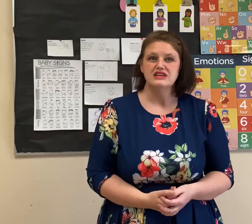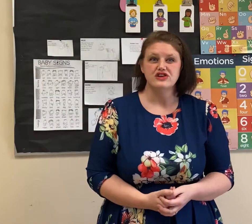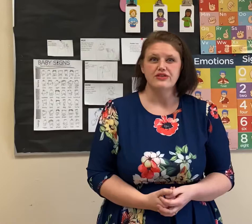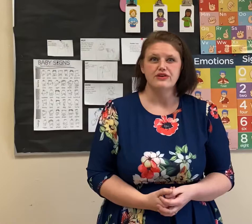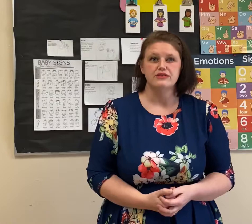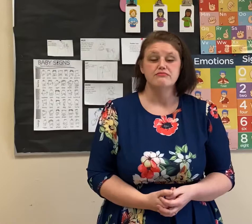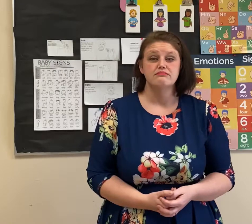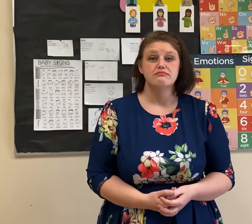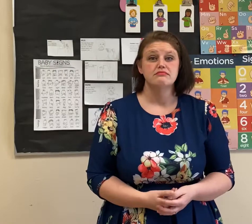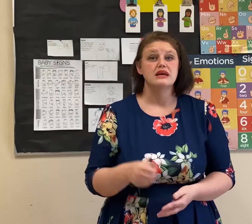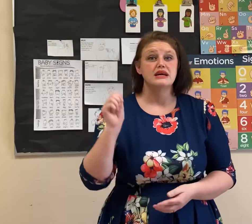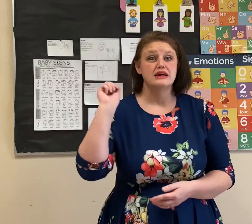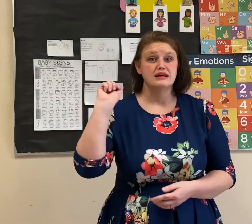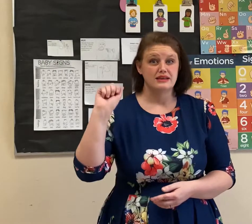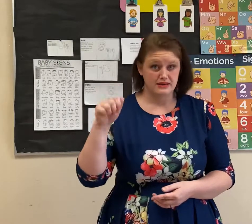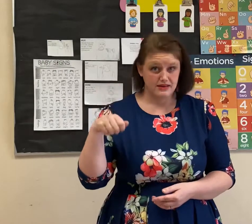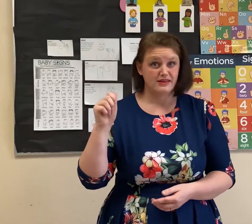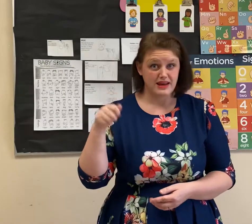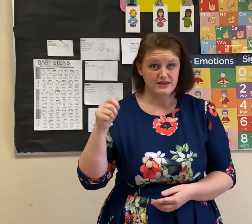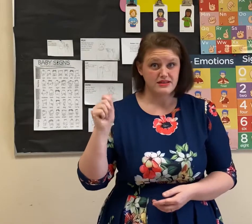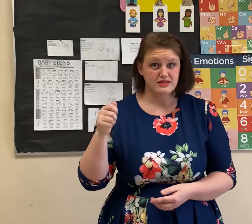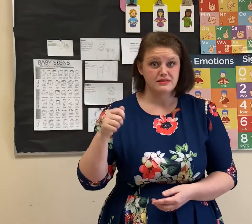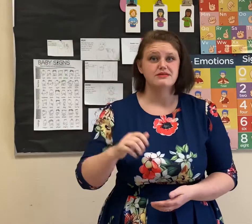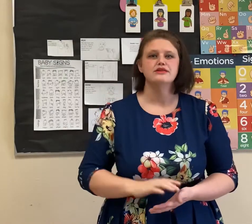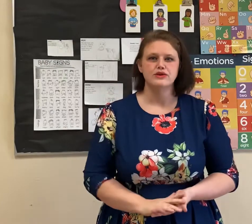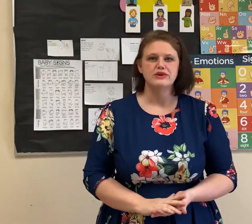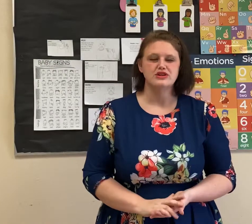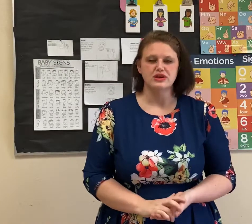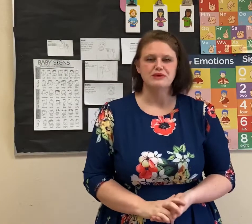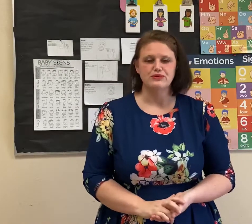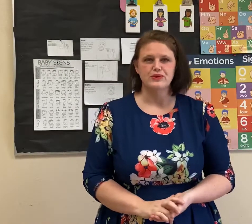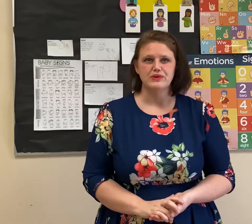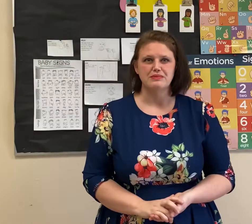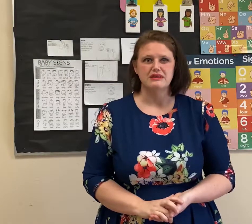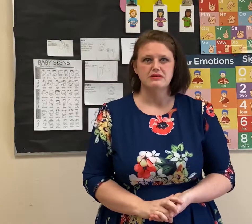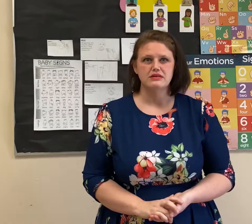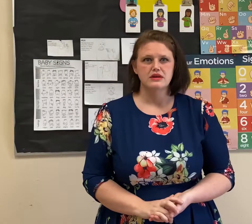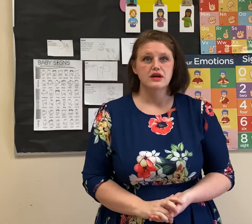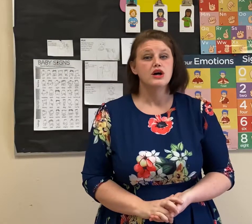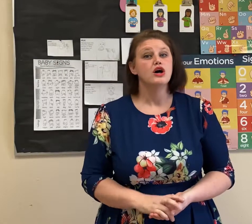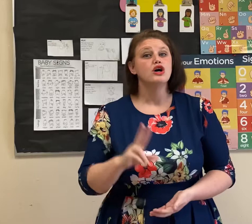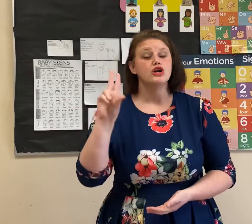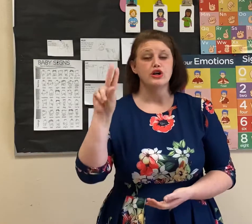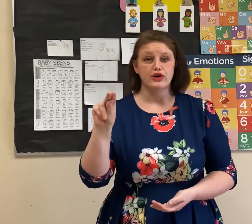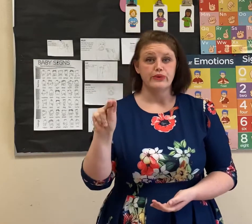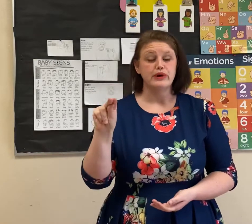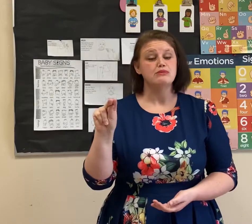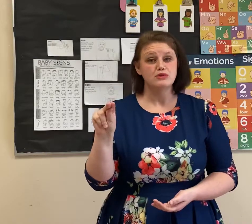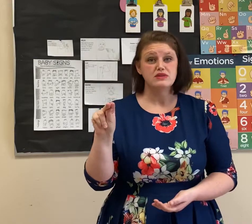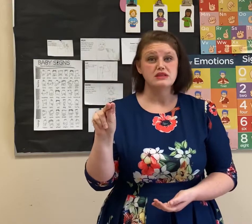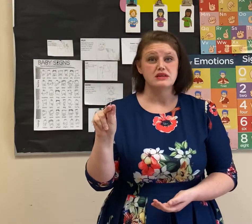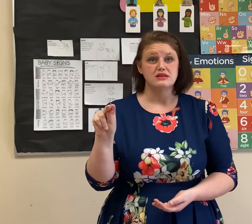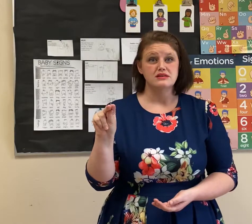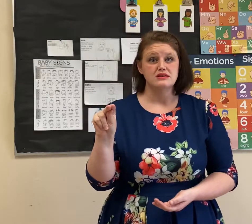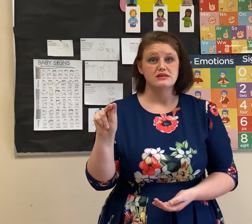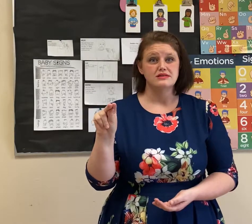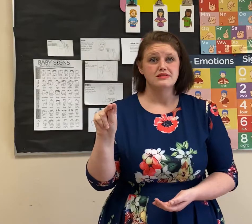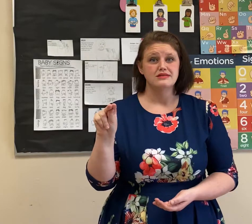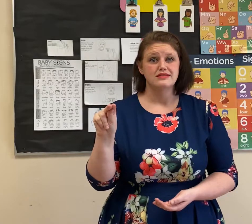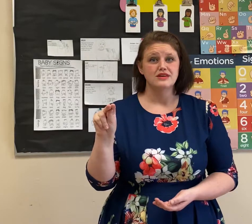other, yes, you can share my toy with me. No, I'm using this. You need